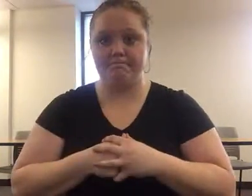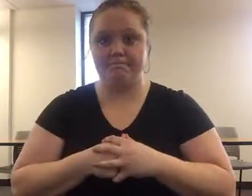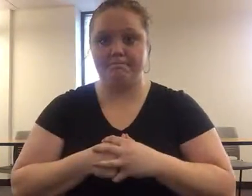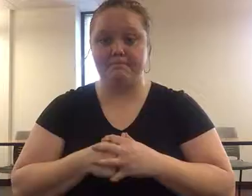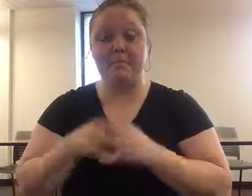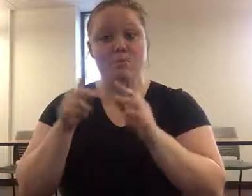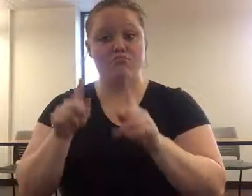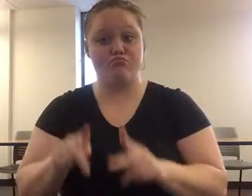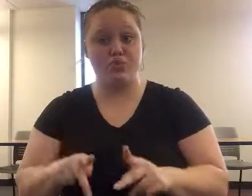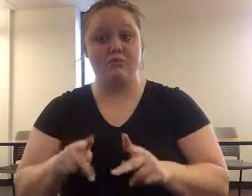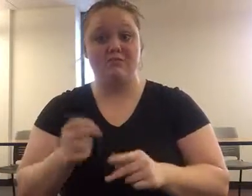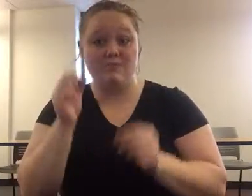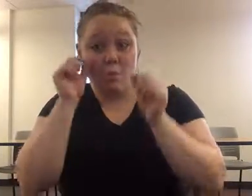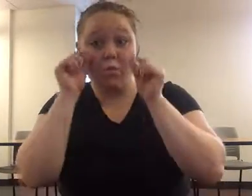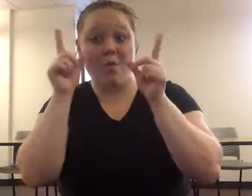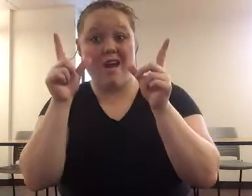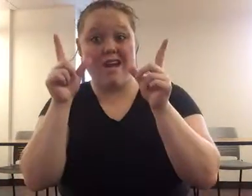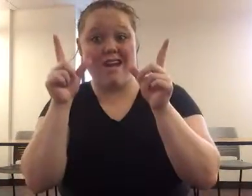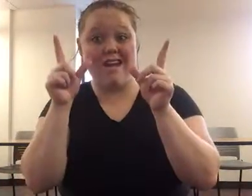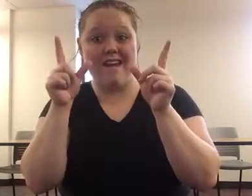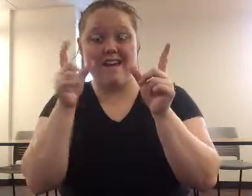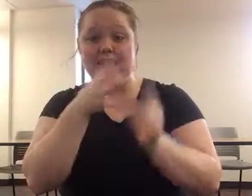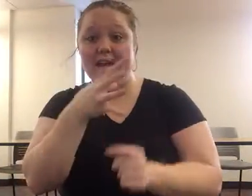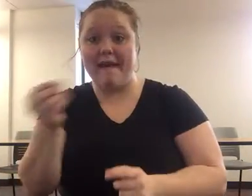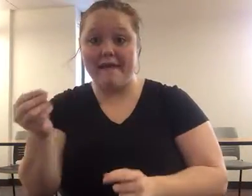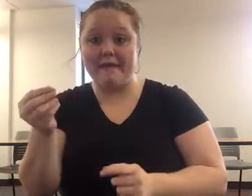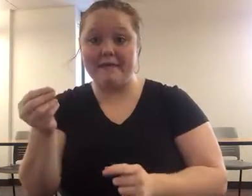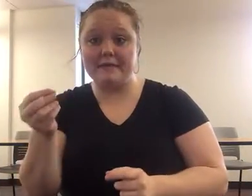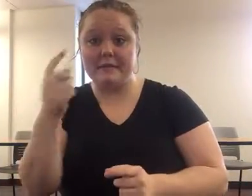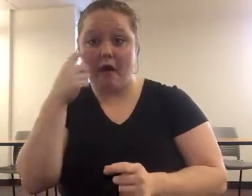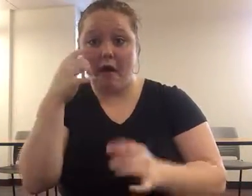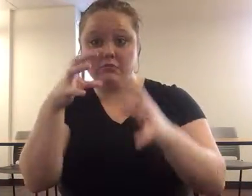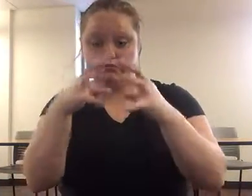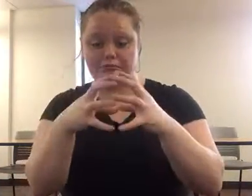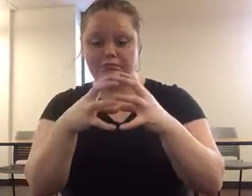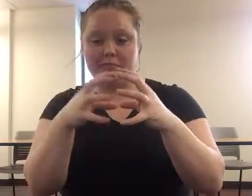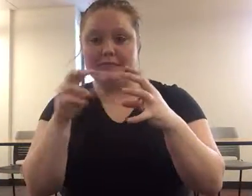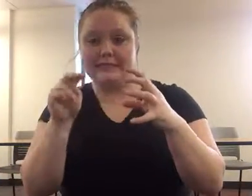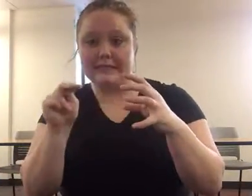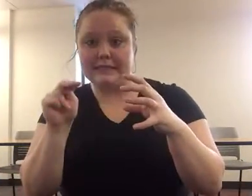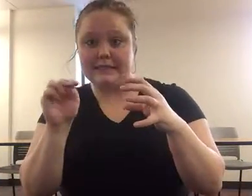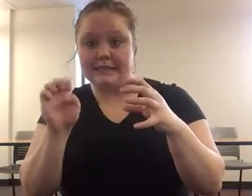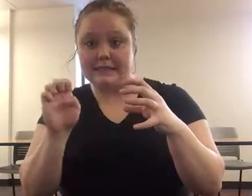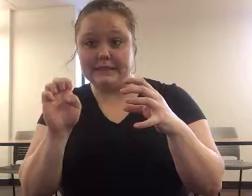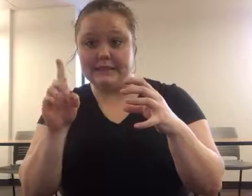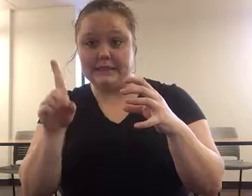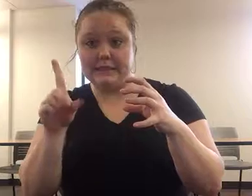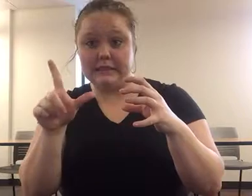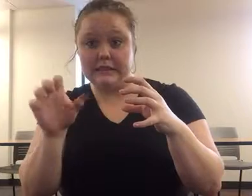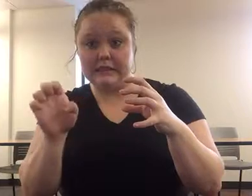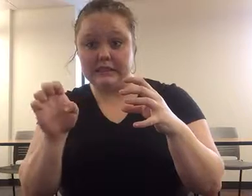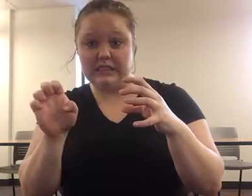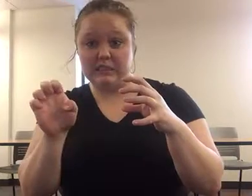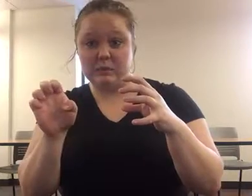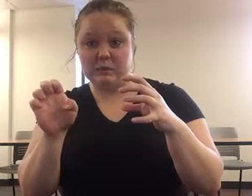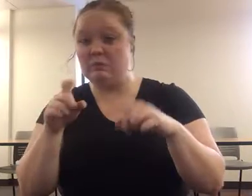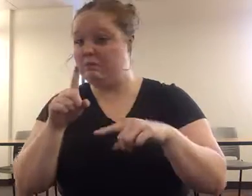been anesthetized, so you're not feeling anything on the eye or around the eye. The